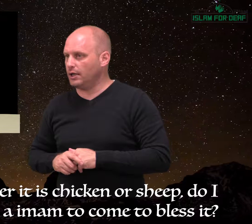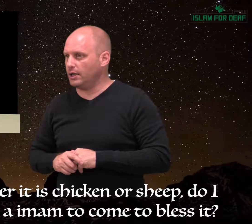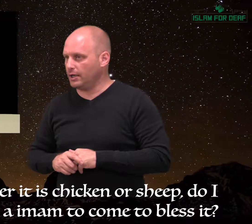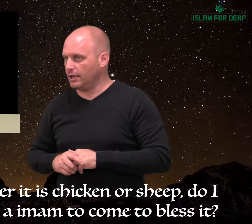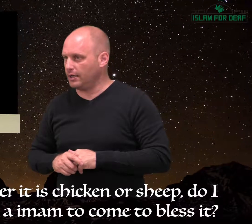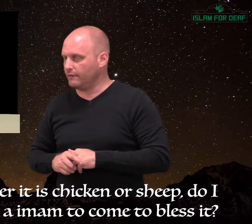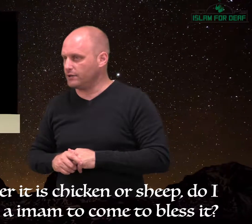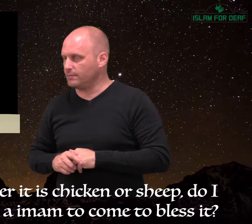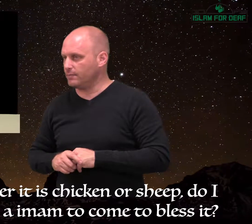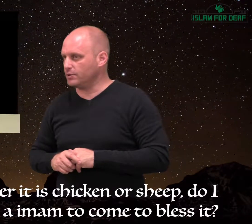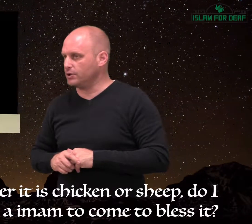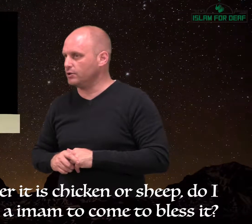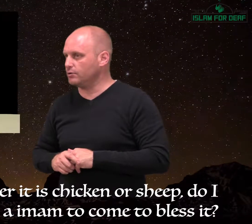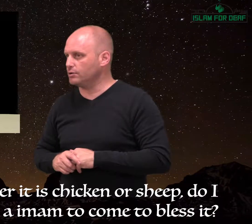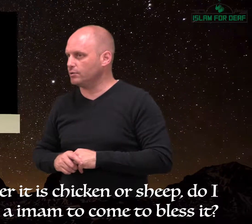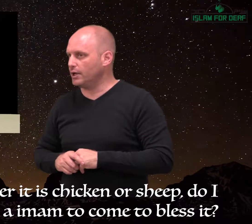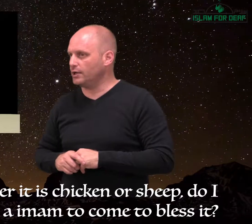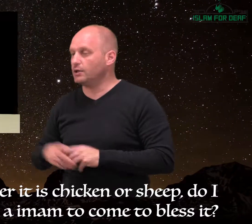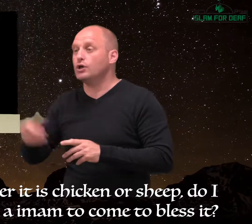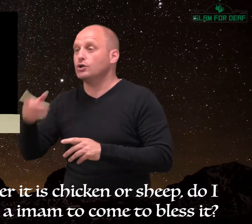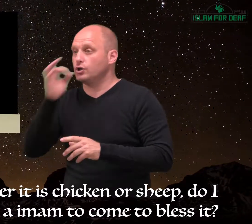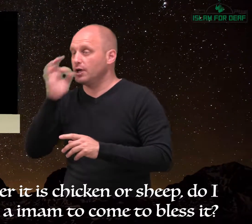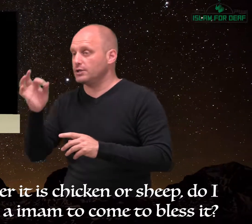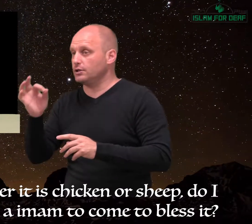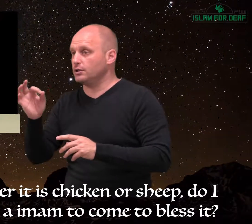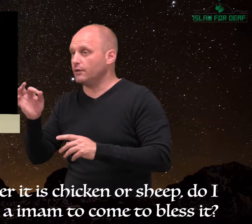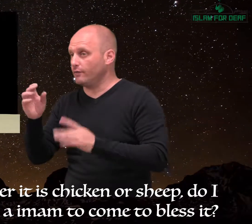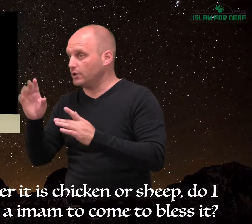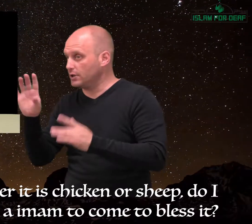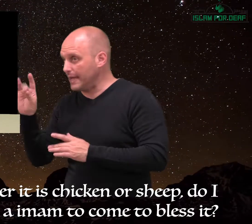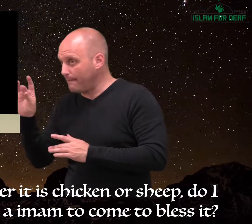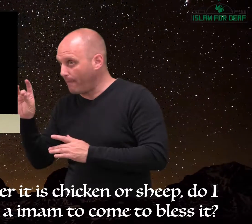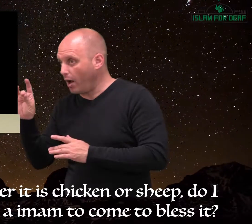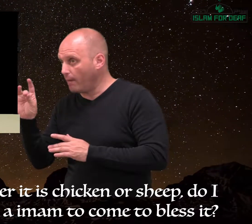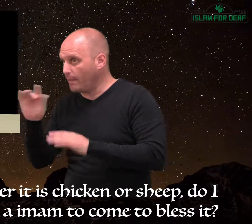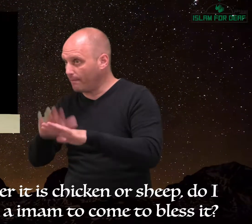And then I give it to people. Do you, do I need... So you're asking...